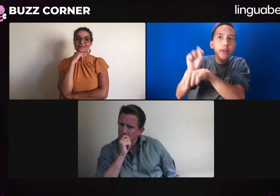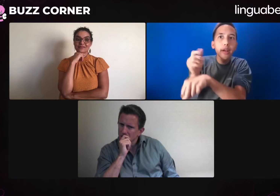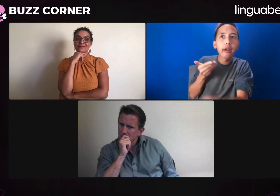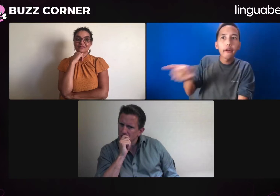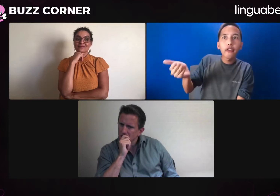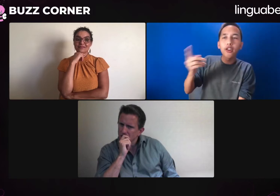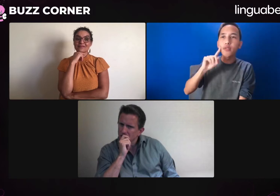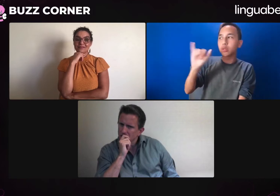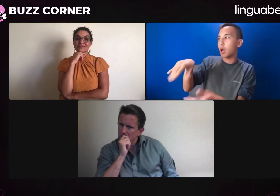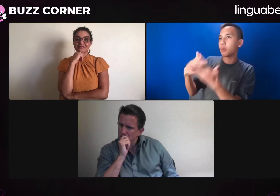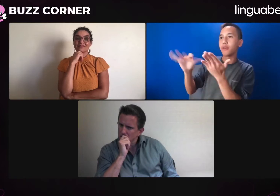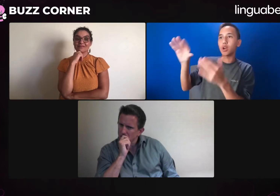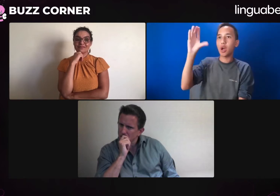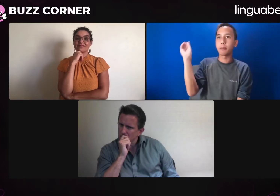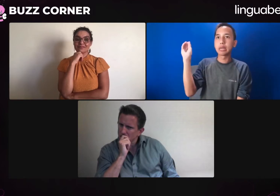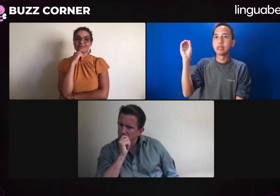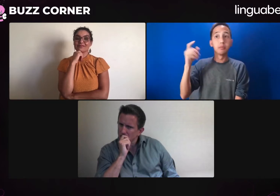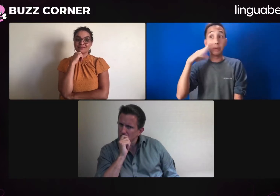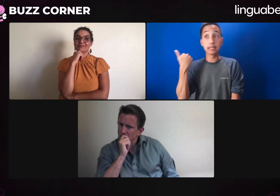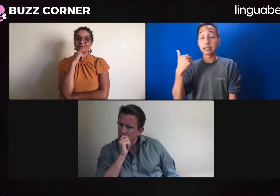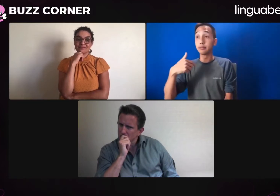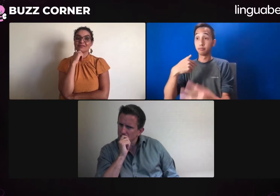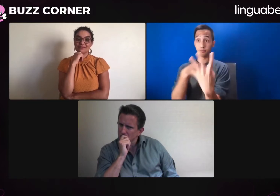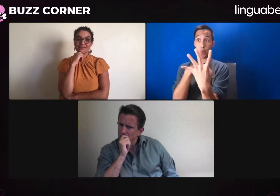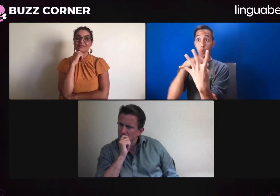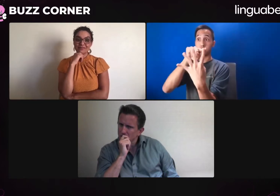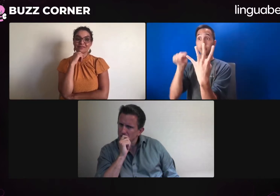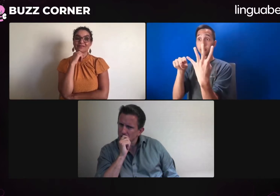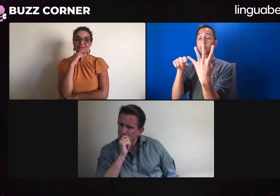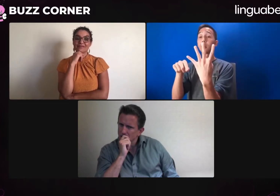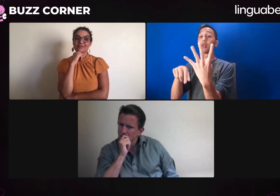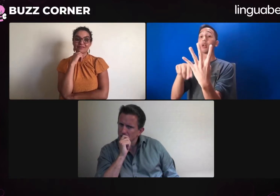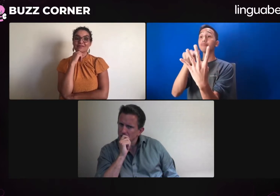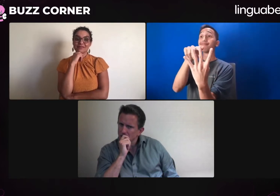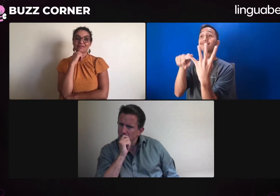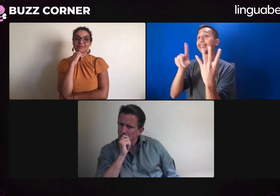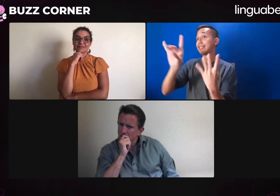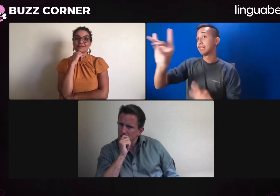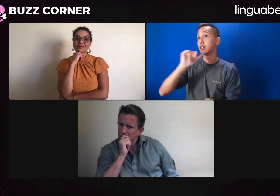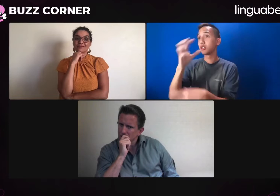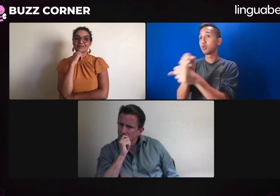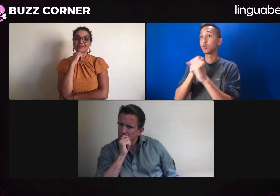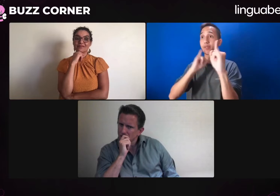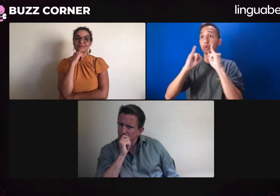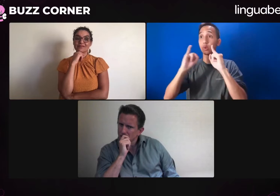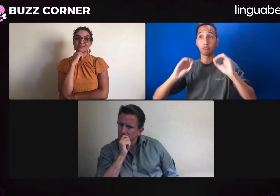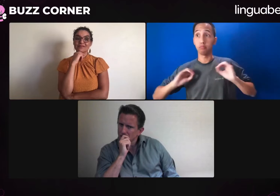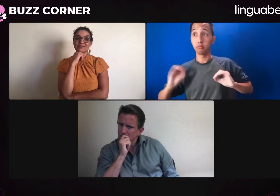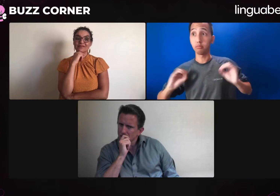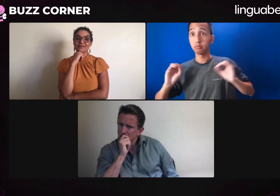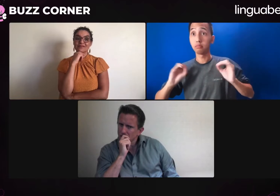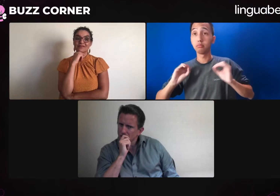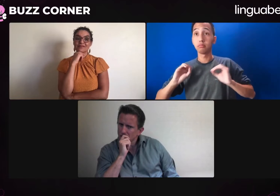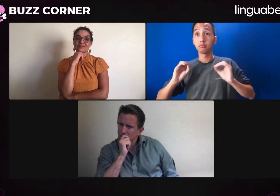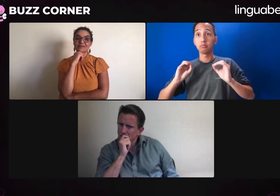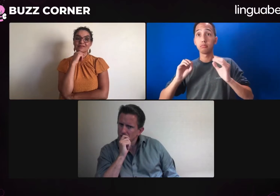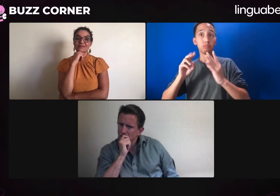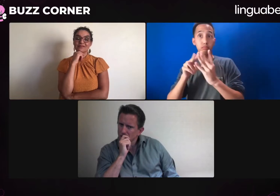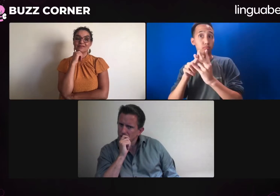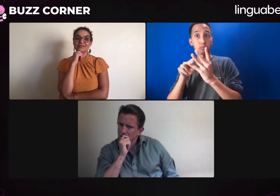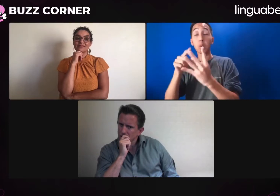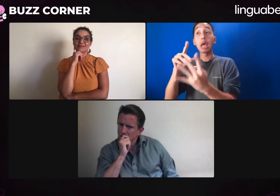will actually hire a person in this company, meeting these 4 people that we worked